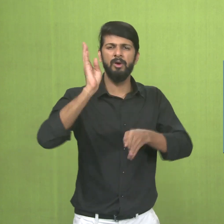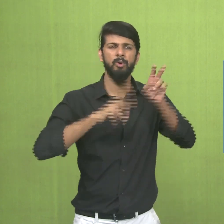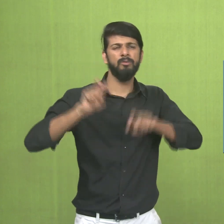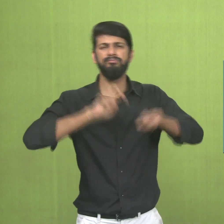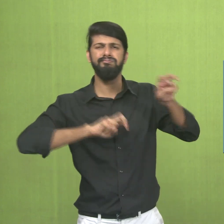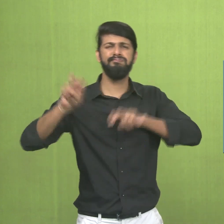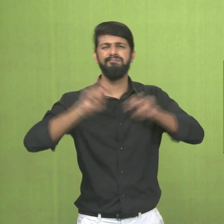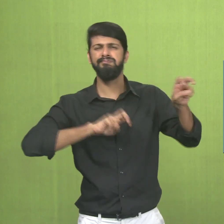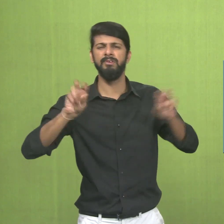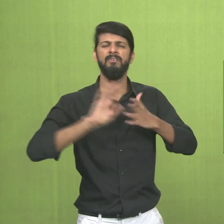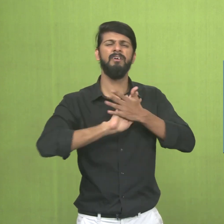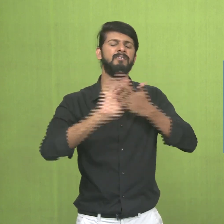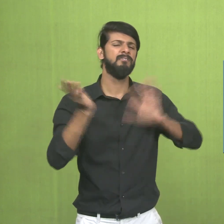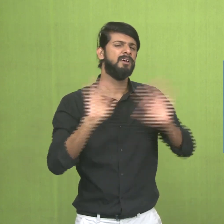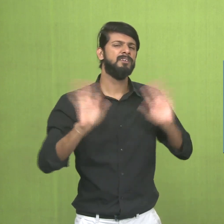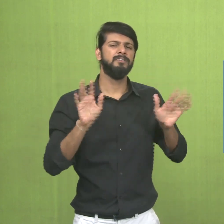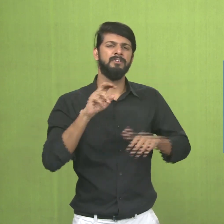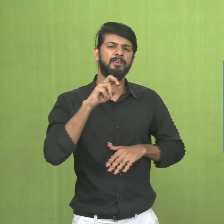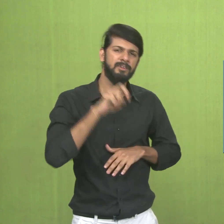This is the painting called Journey's End.